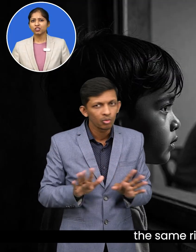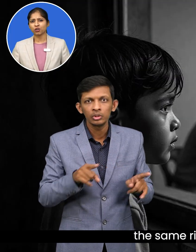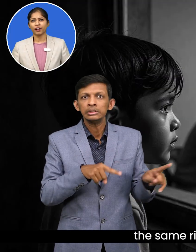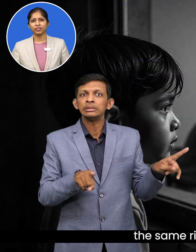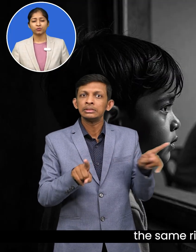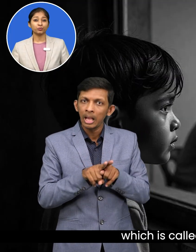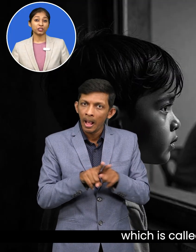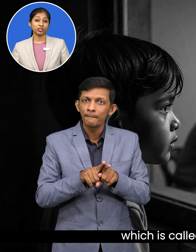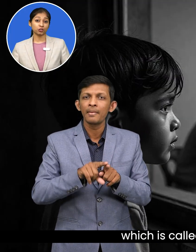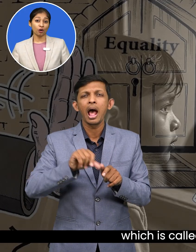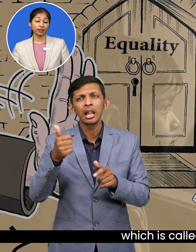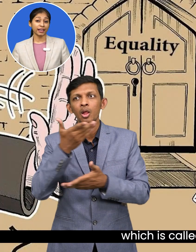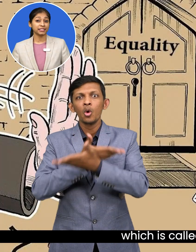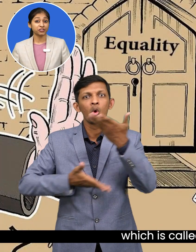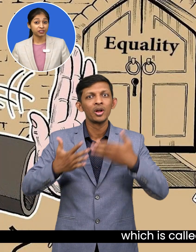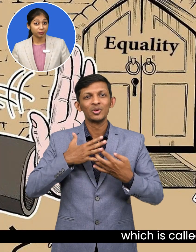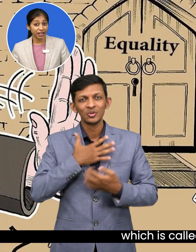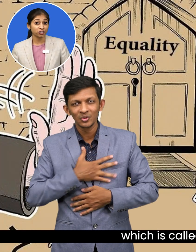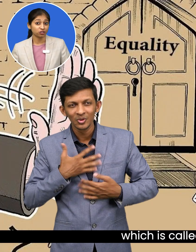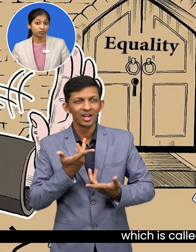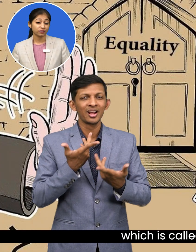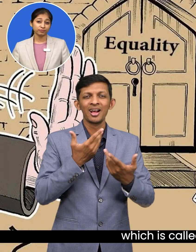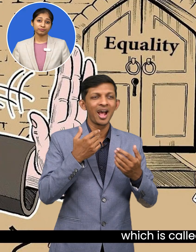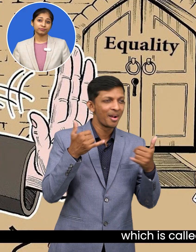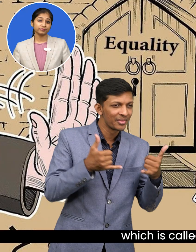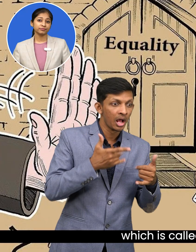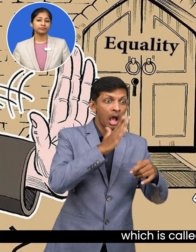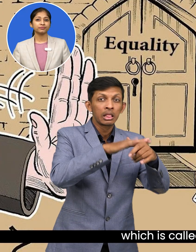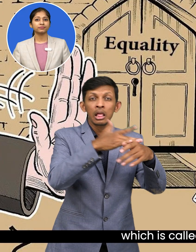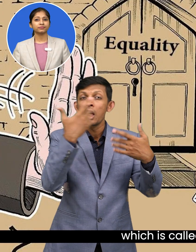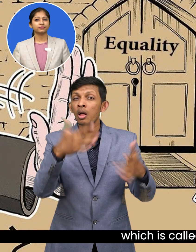they enjoyed, which is called caste discrimination.